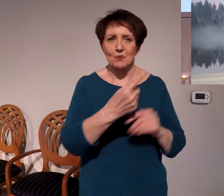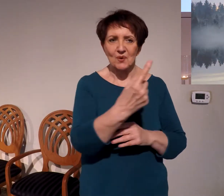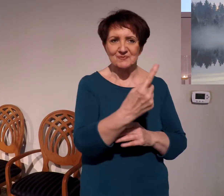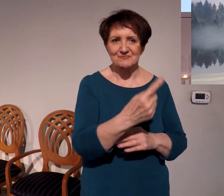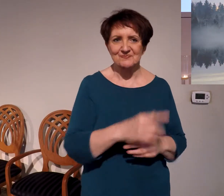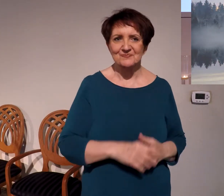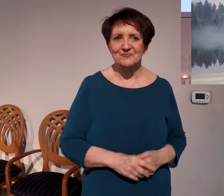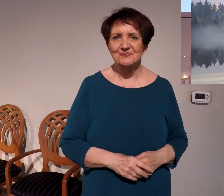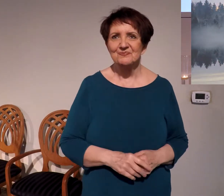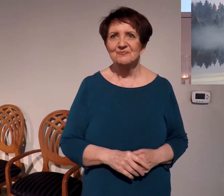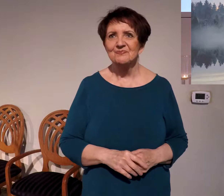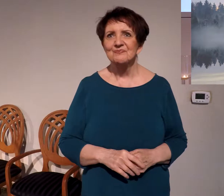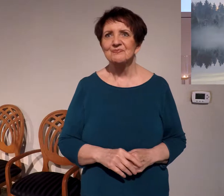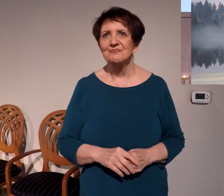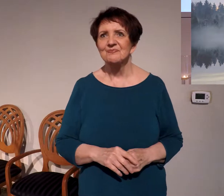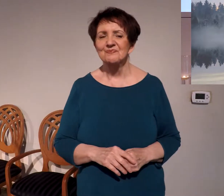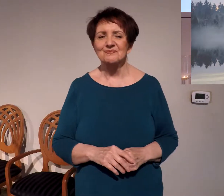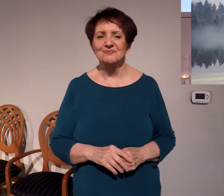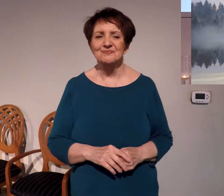Breathe.